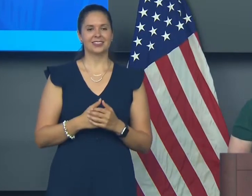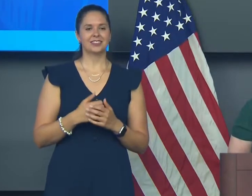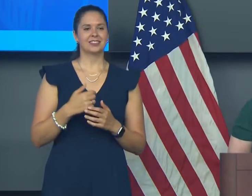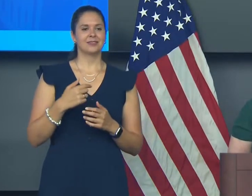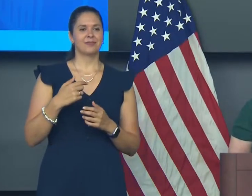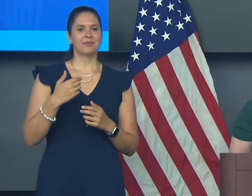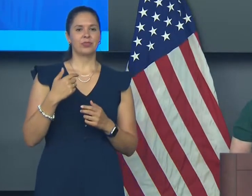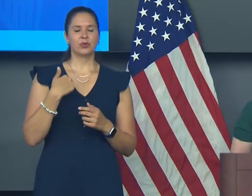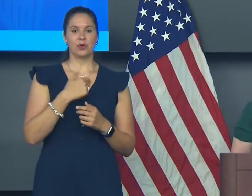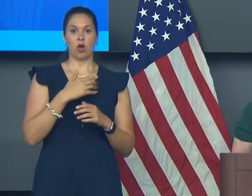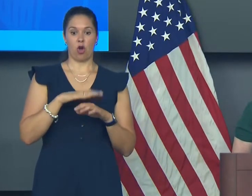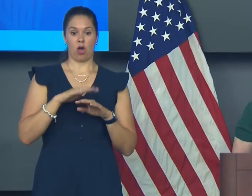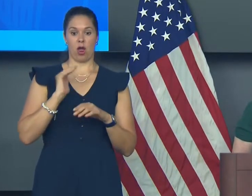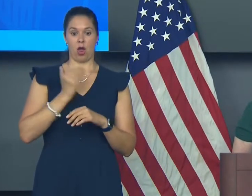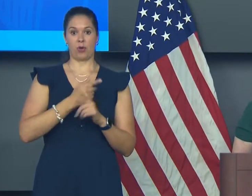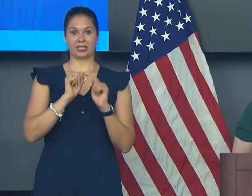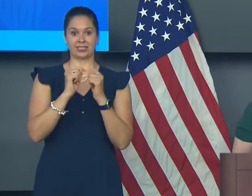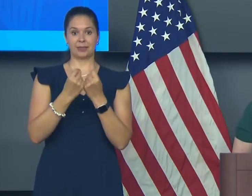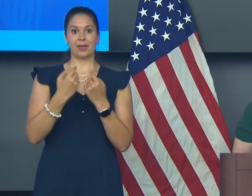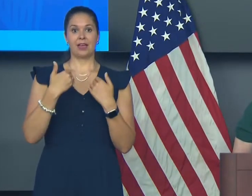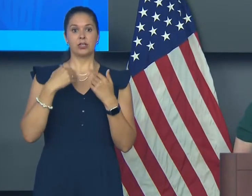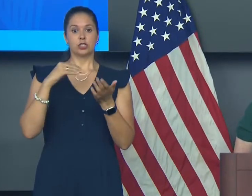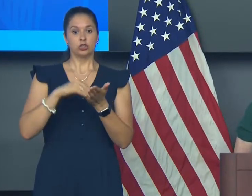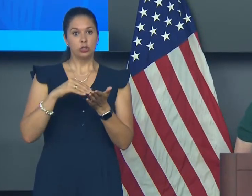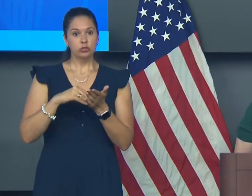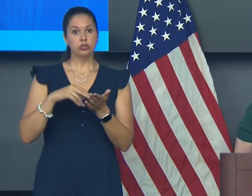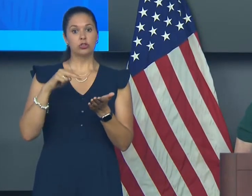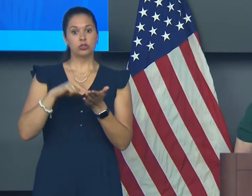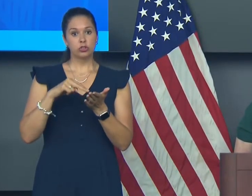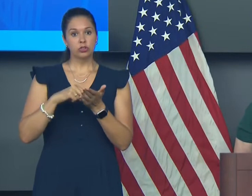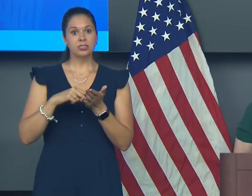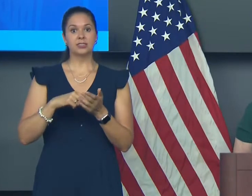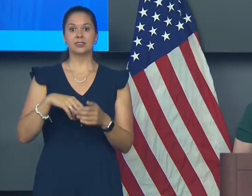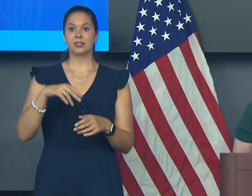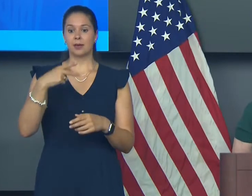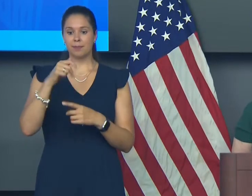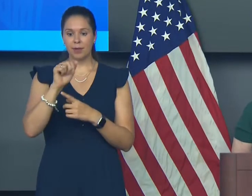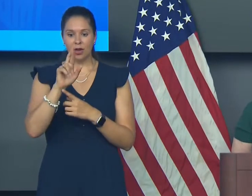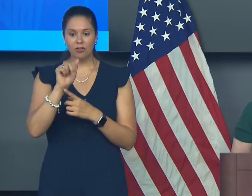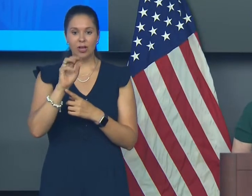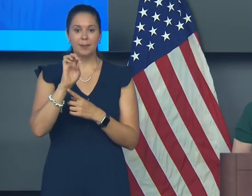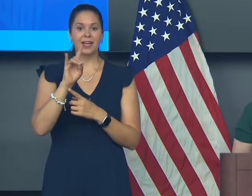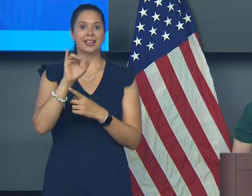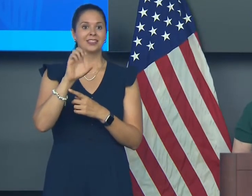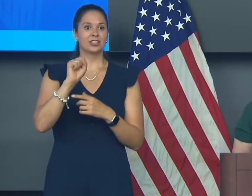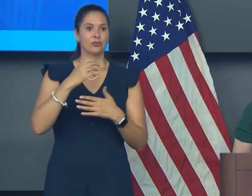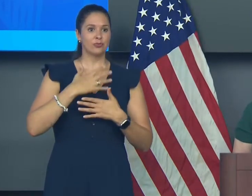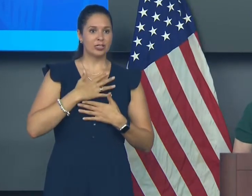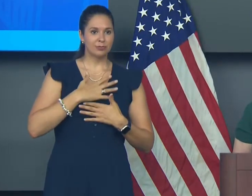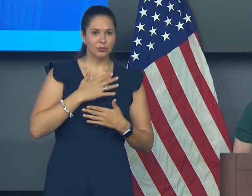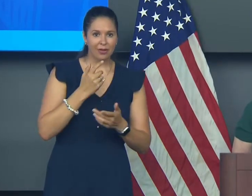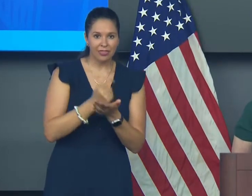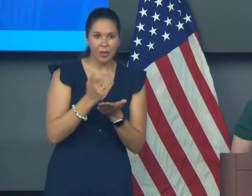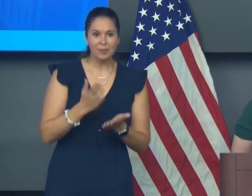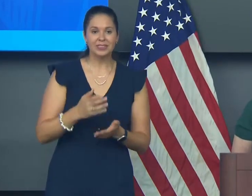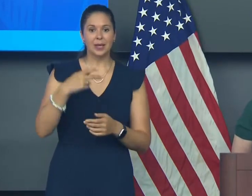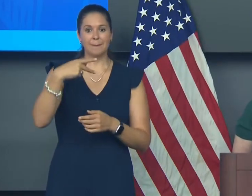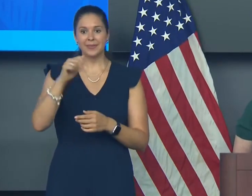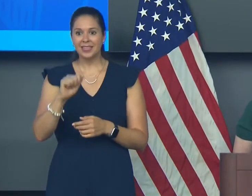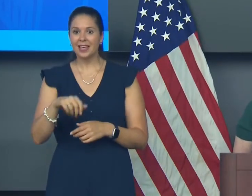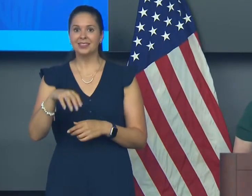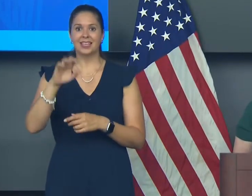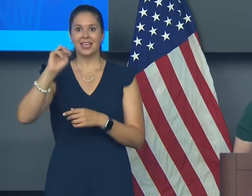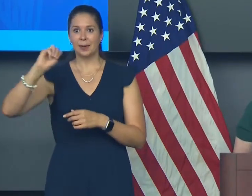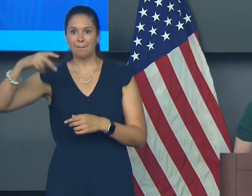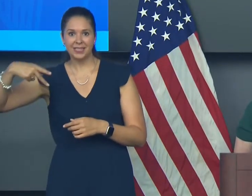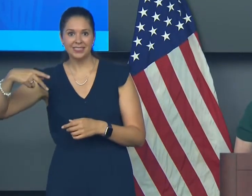We have, on our team, we have doctors, nurses, paramedics, respiratory therapists, PAs, and NPs. And our